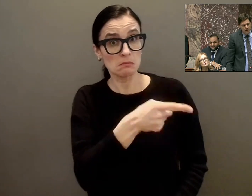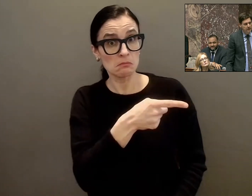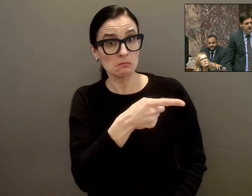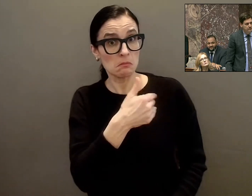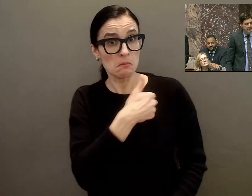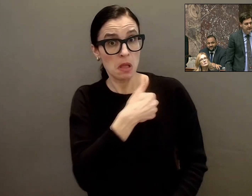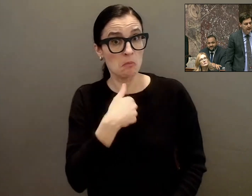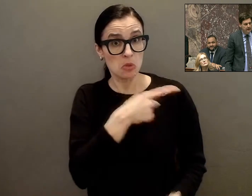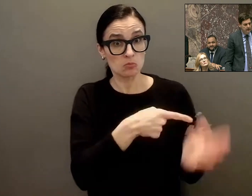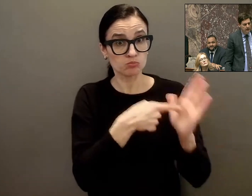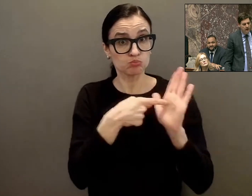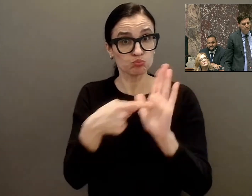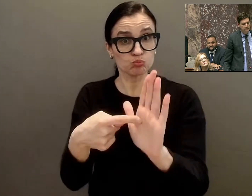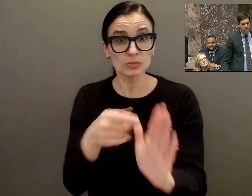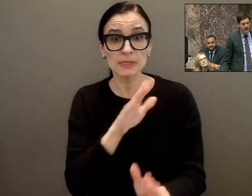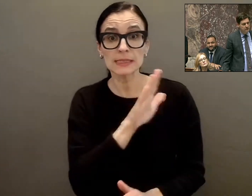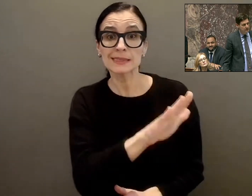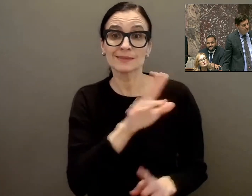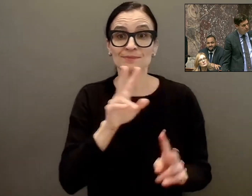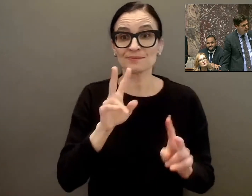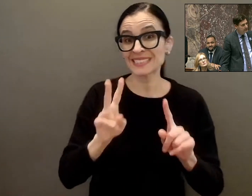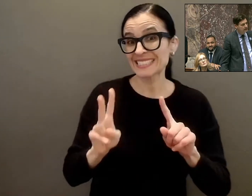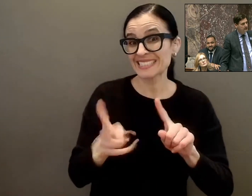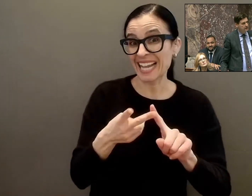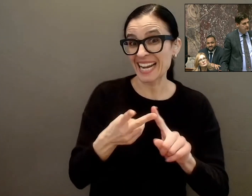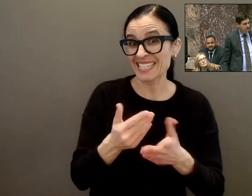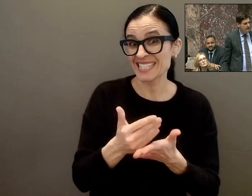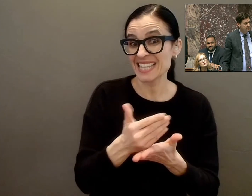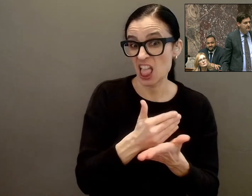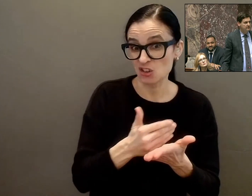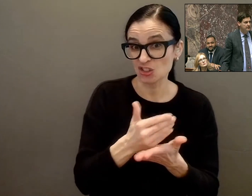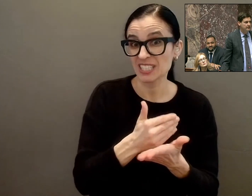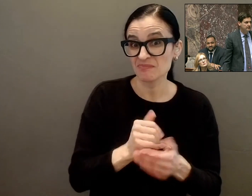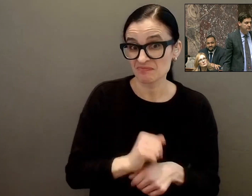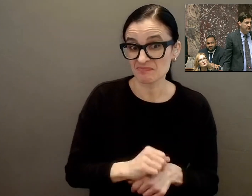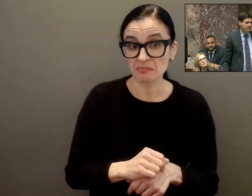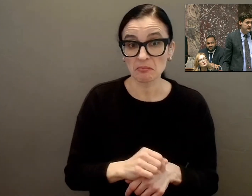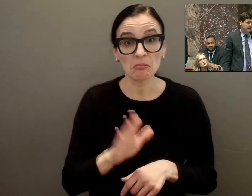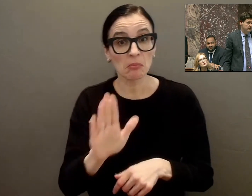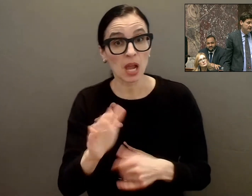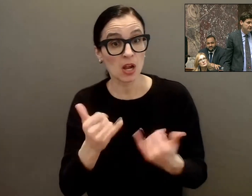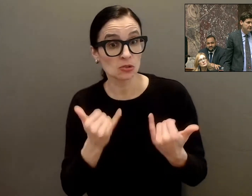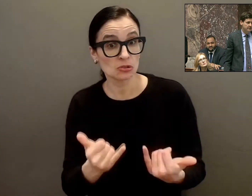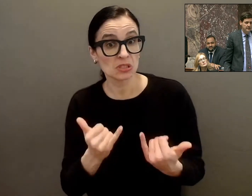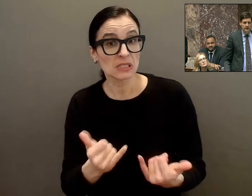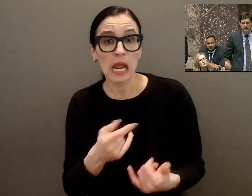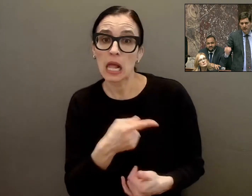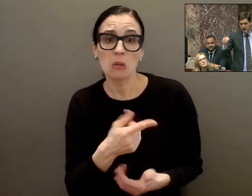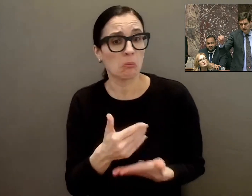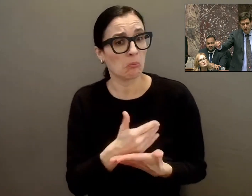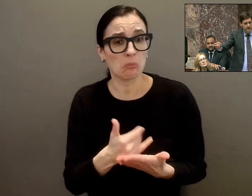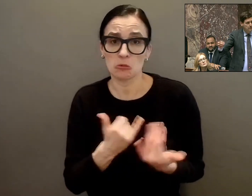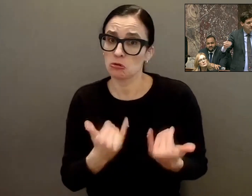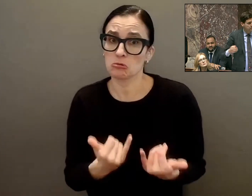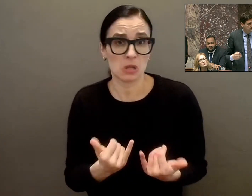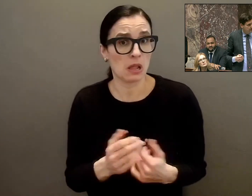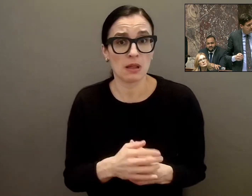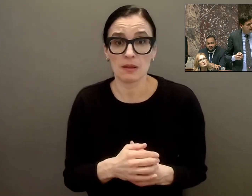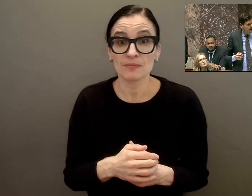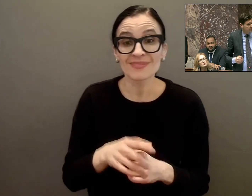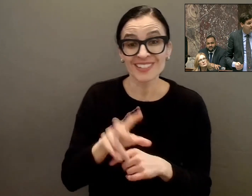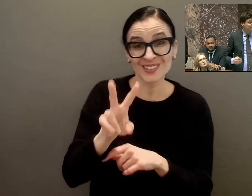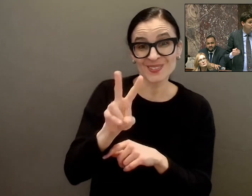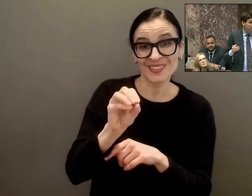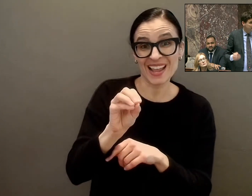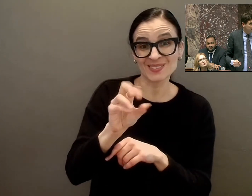But he's not earning his pay today. 2003 to 2017 and 2010 to 2017, the Leader of the Opposition was on this